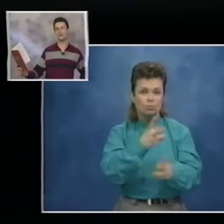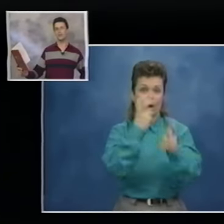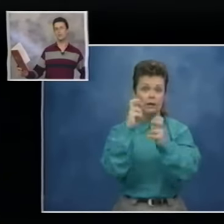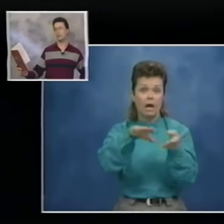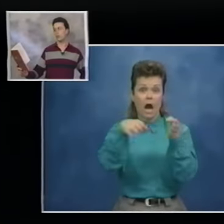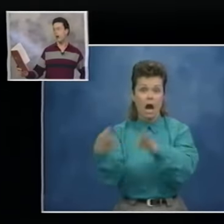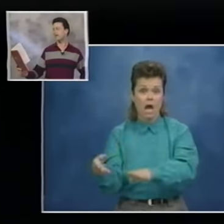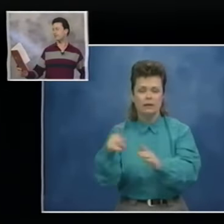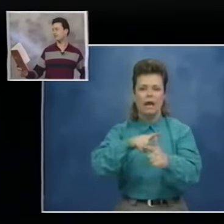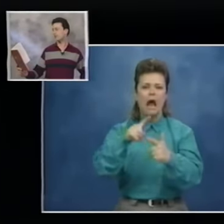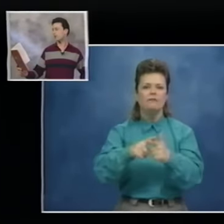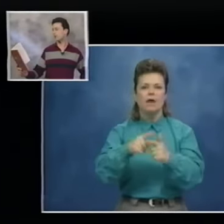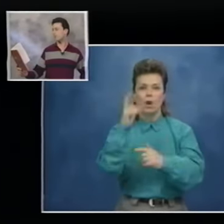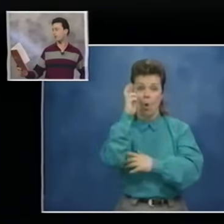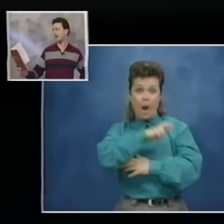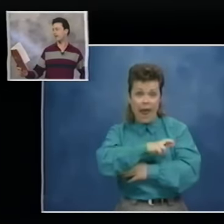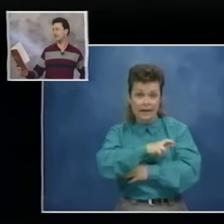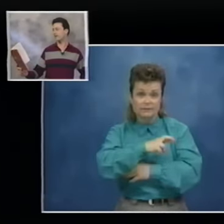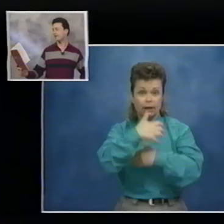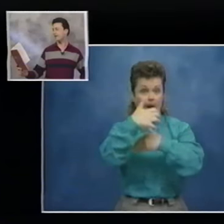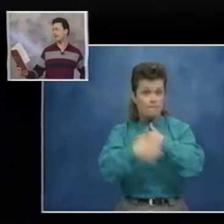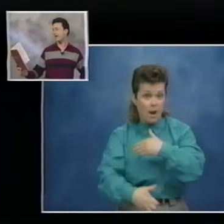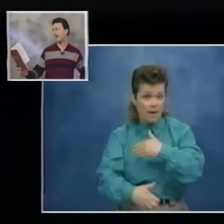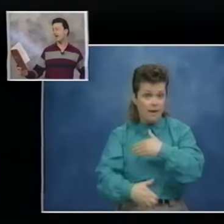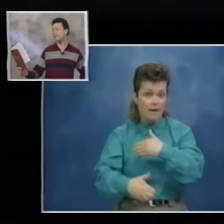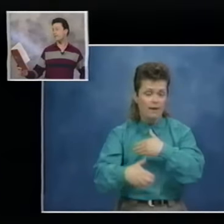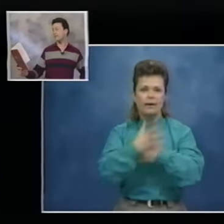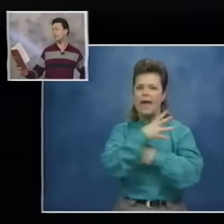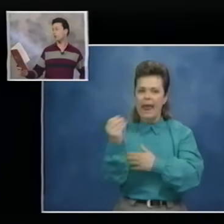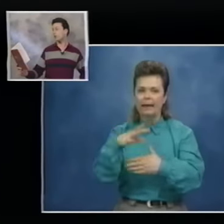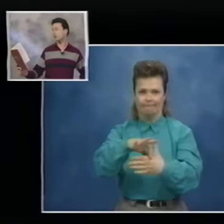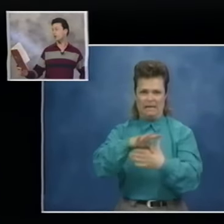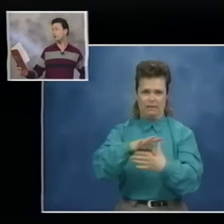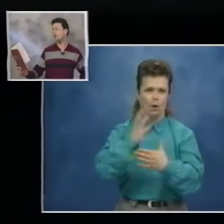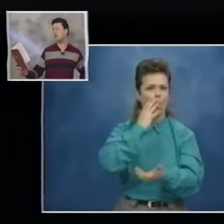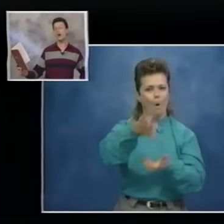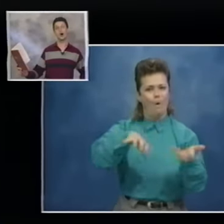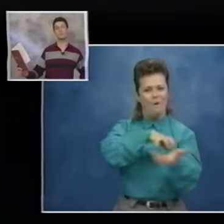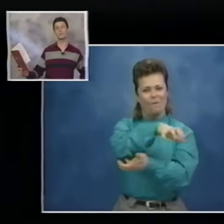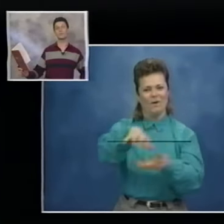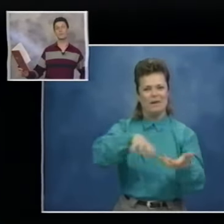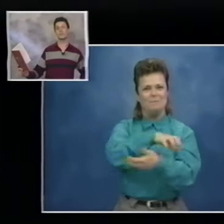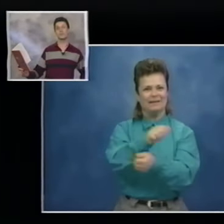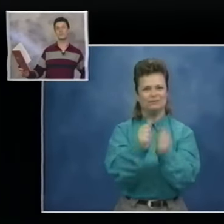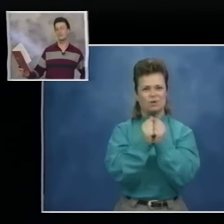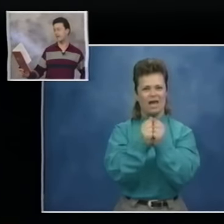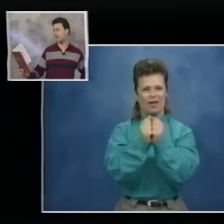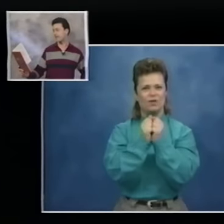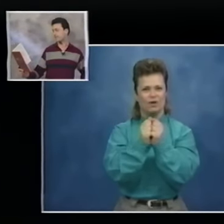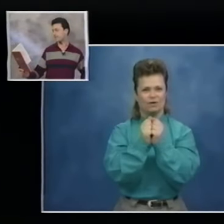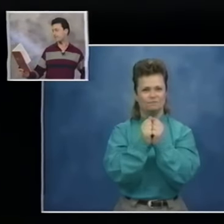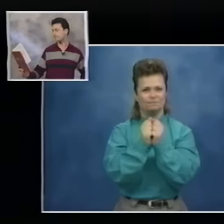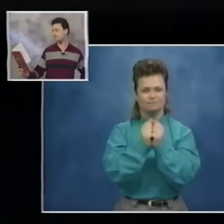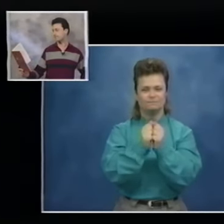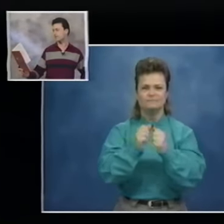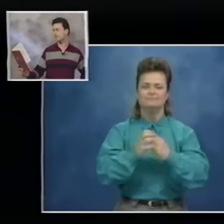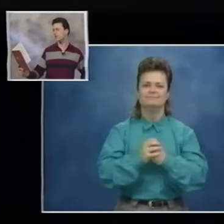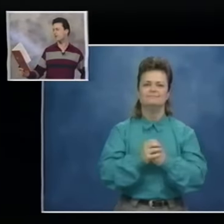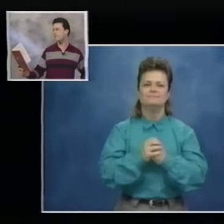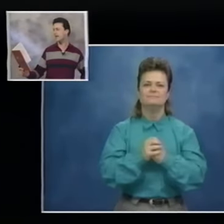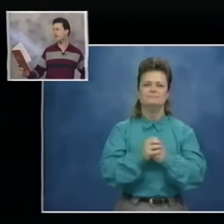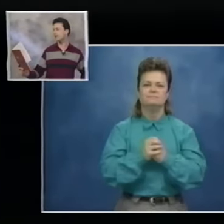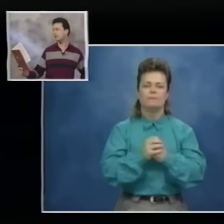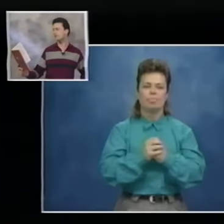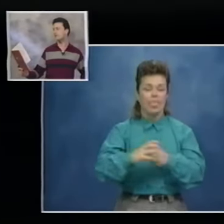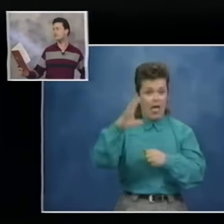then rats, bread, and meat would go into the hoppers together.